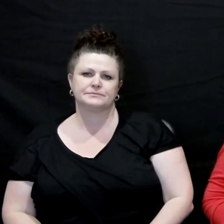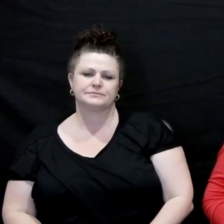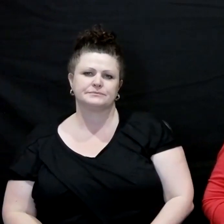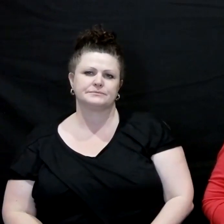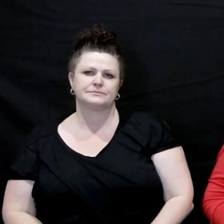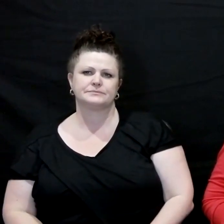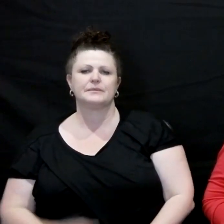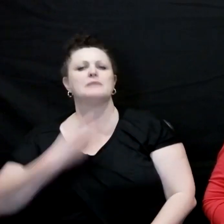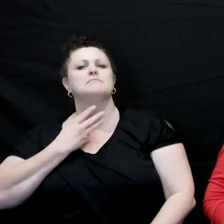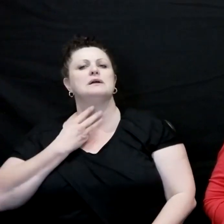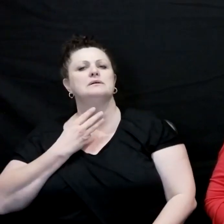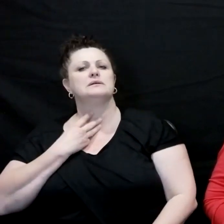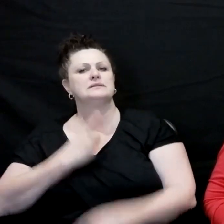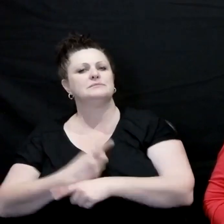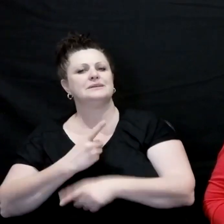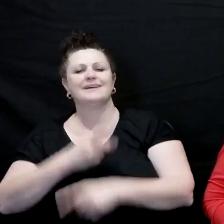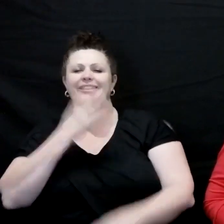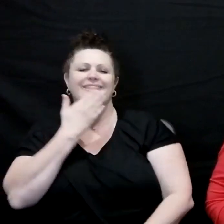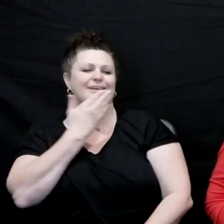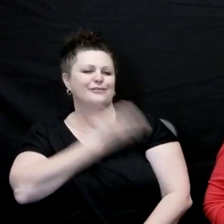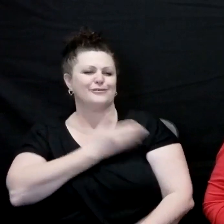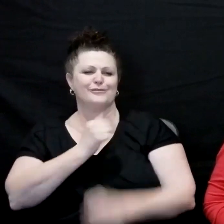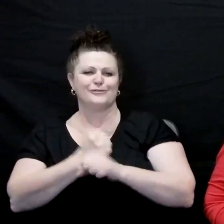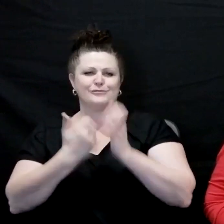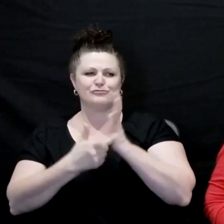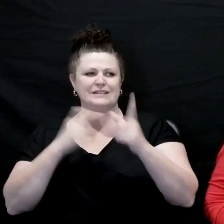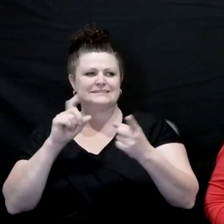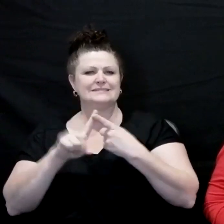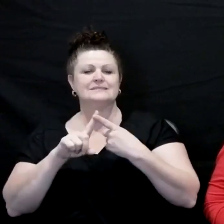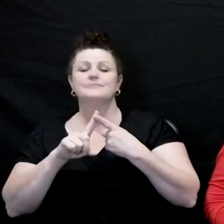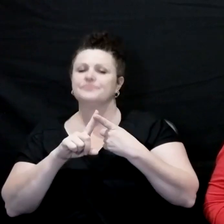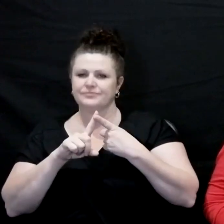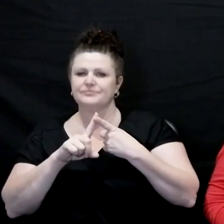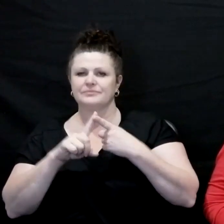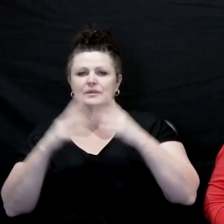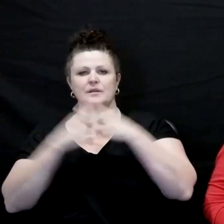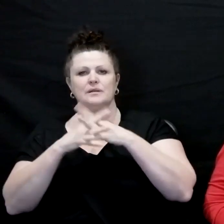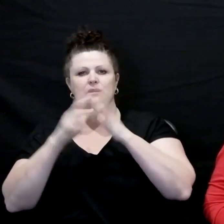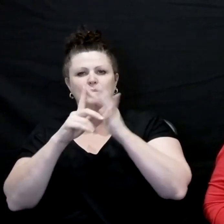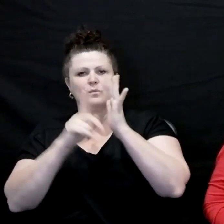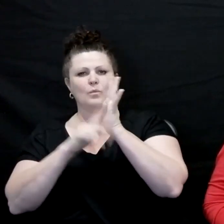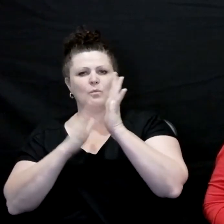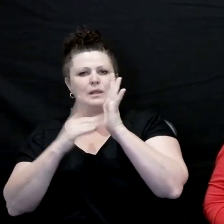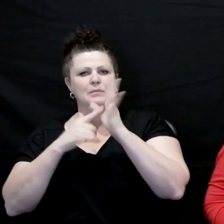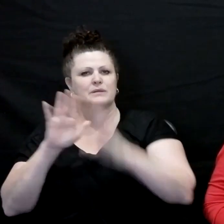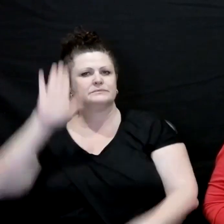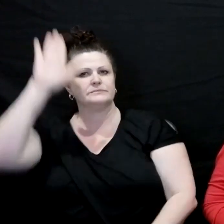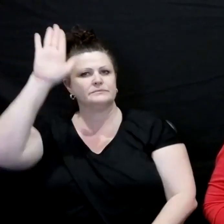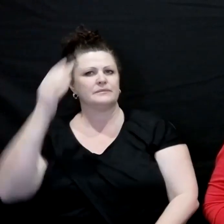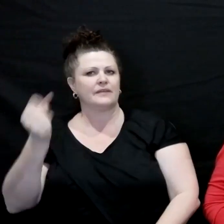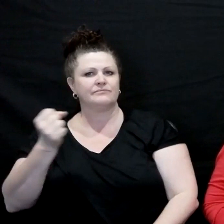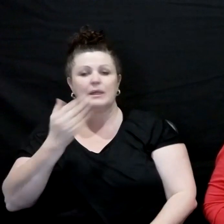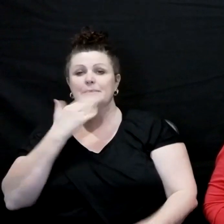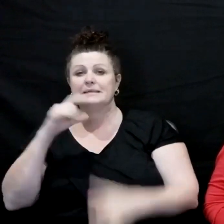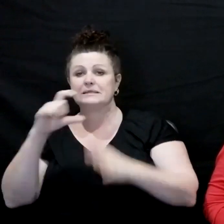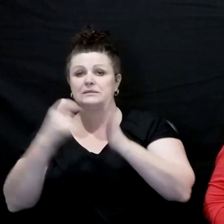It's Meredith speaking. Thank you, Grace. So we can see that Wilma has her hand up. So Craig, can you